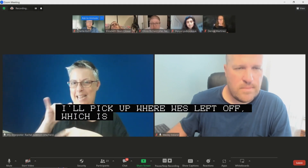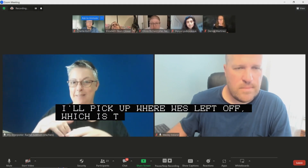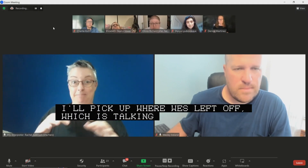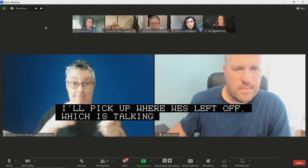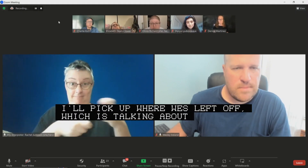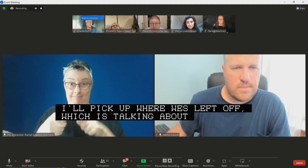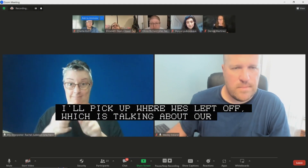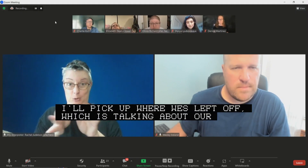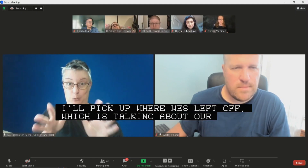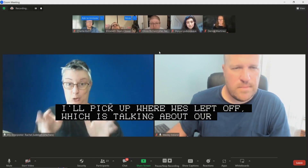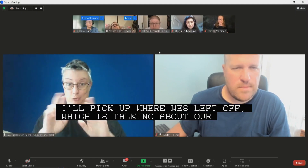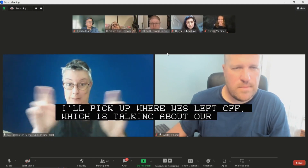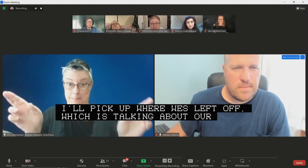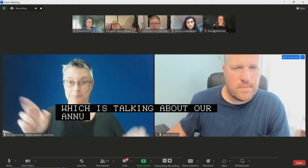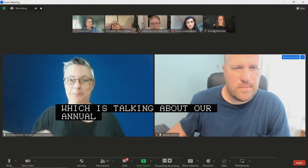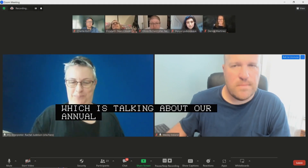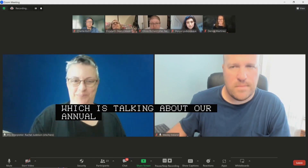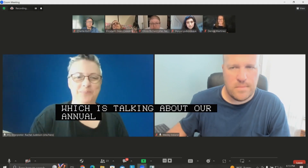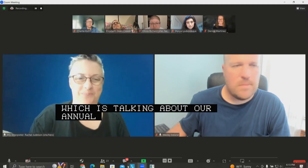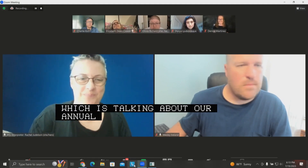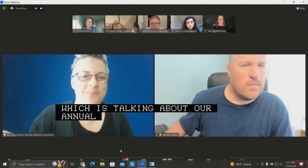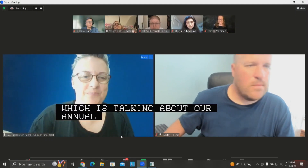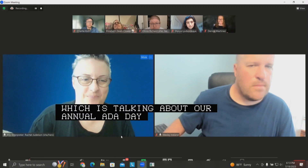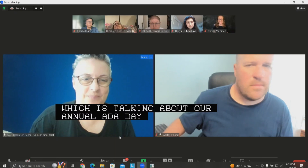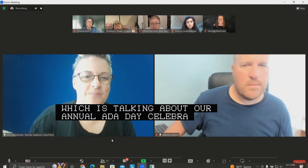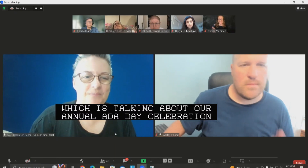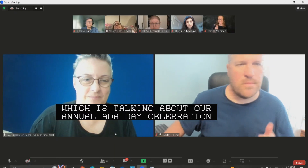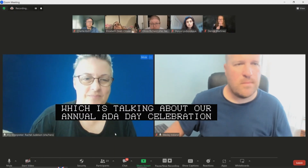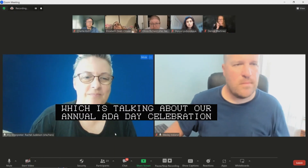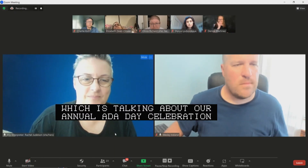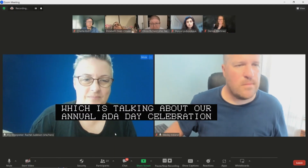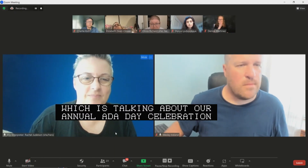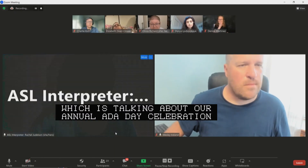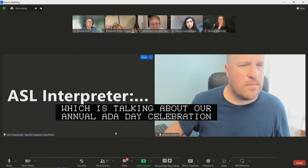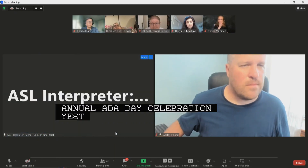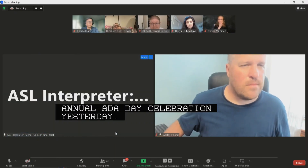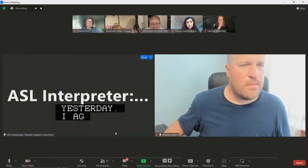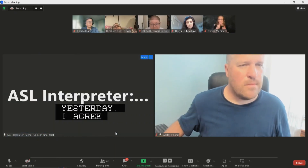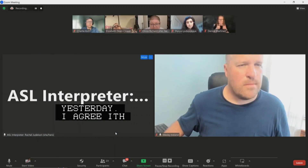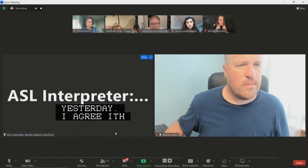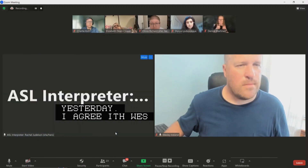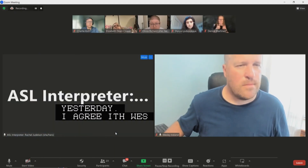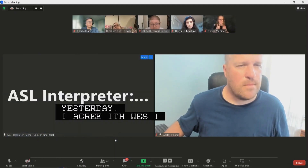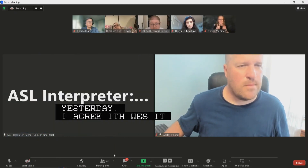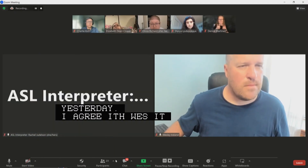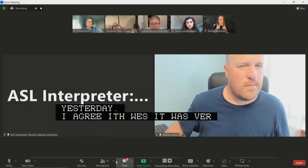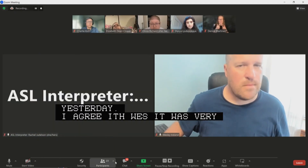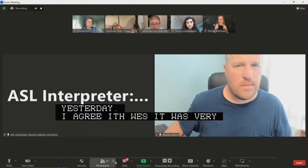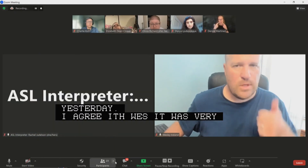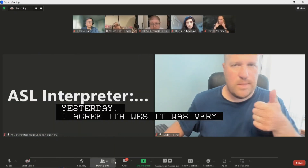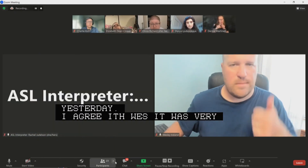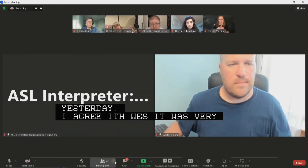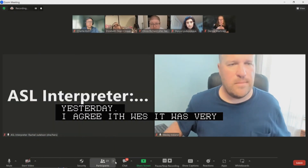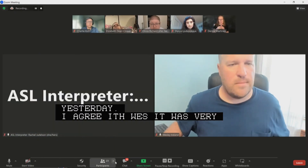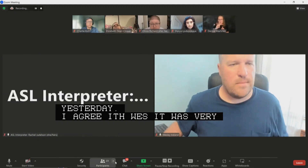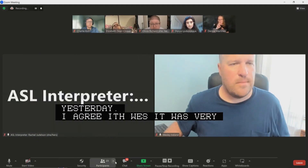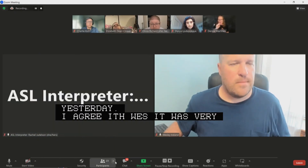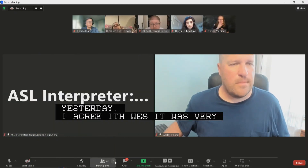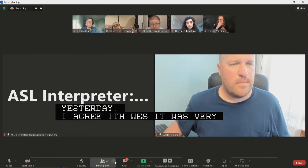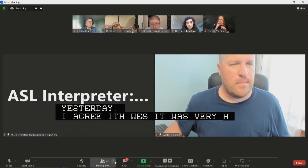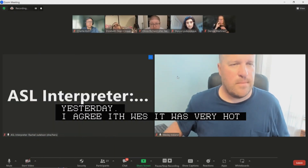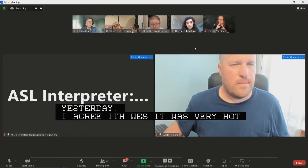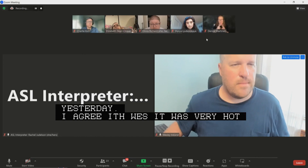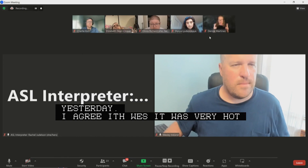yesterday. I agree with Wes, it was very hot, and we're always concerned about that, so we do